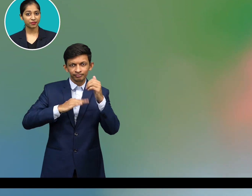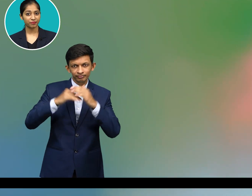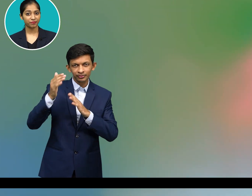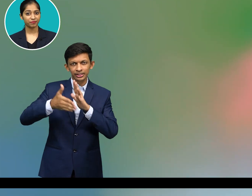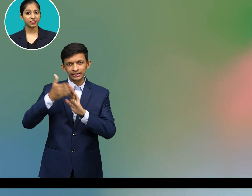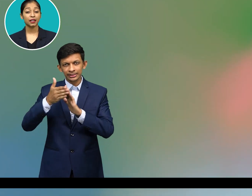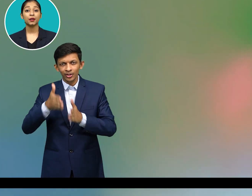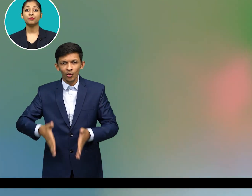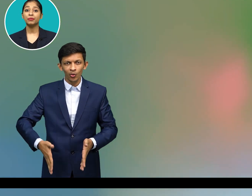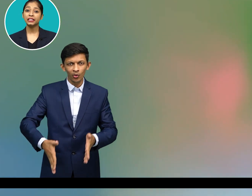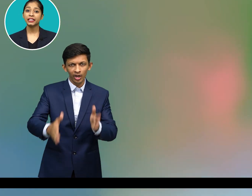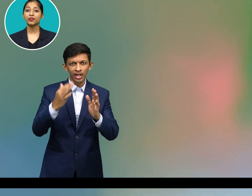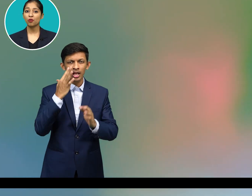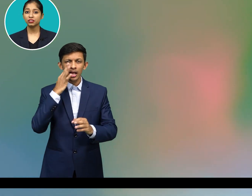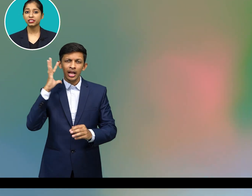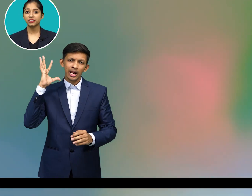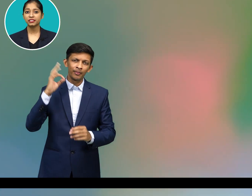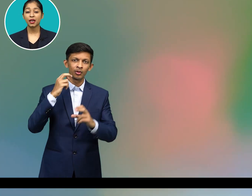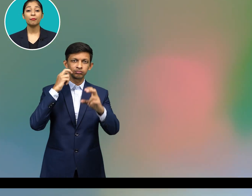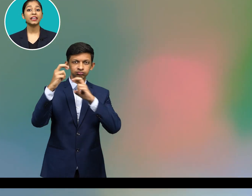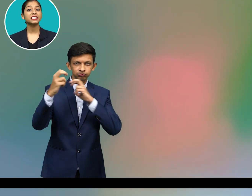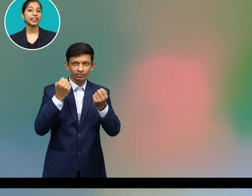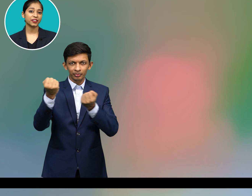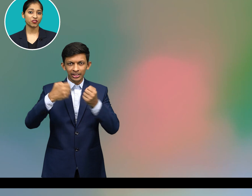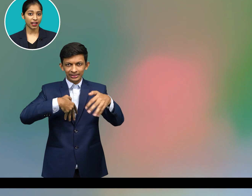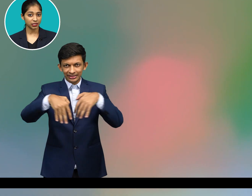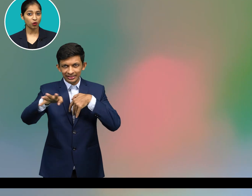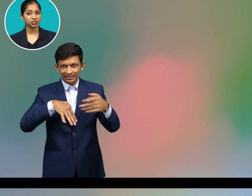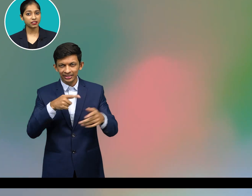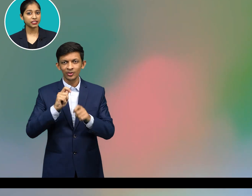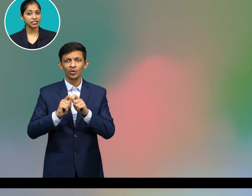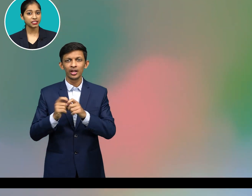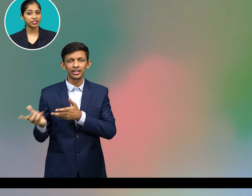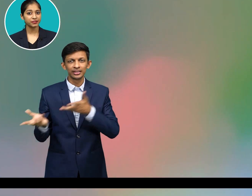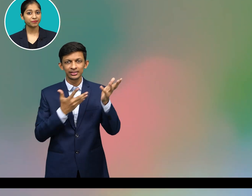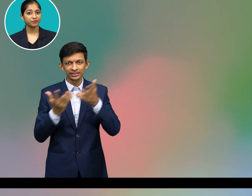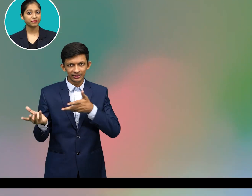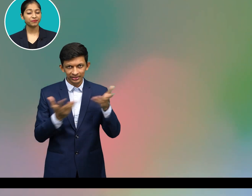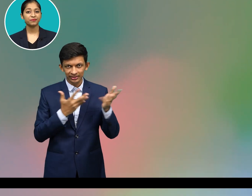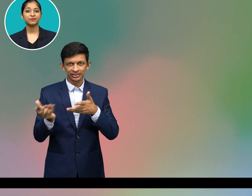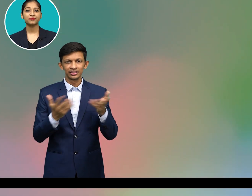activities, building roads, maintaining transport services